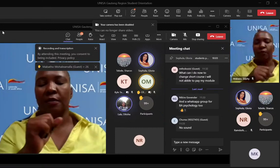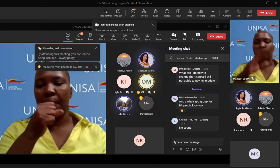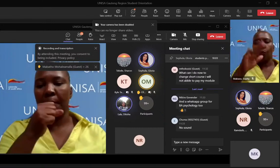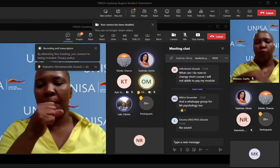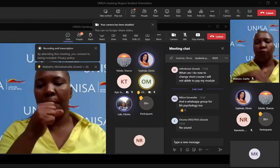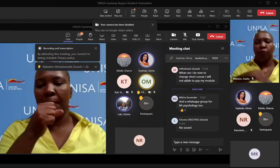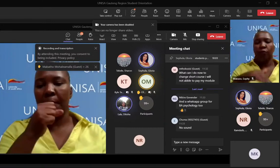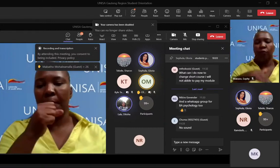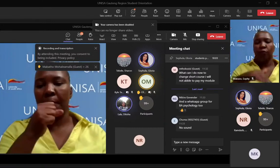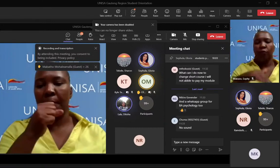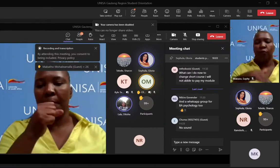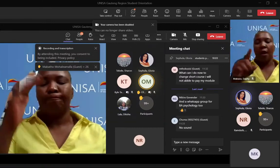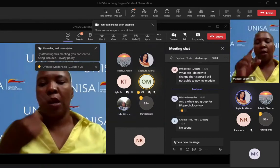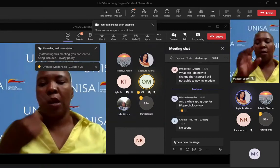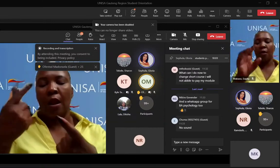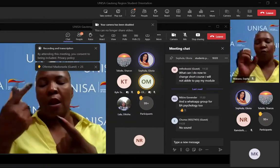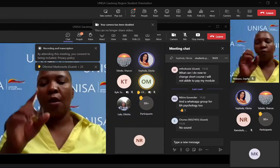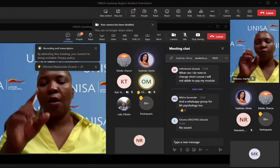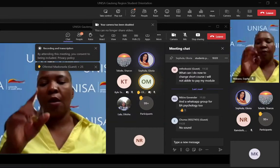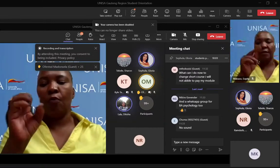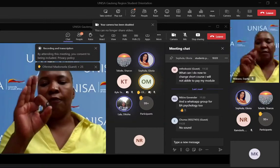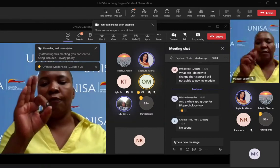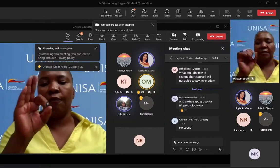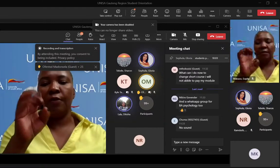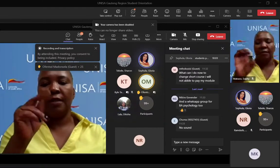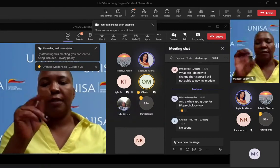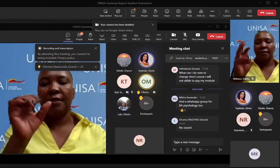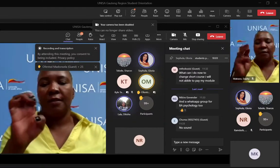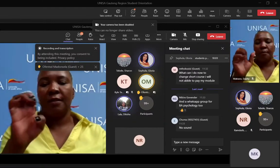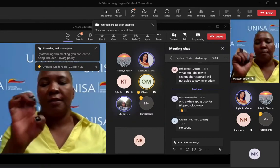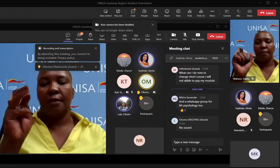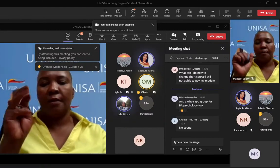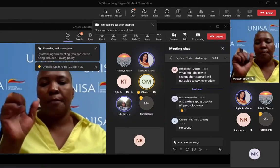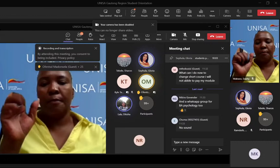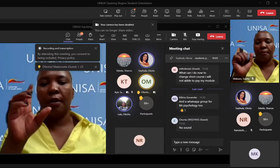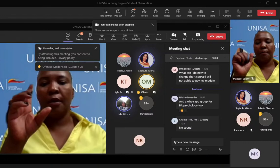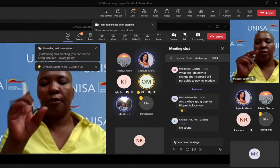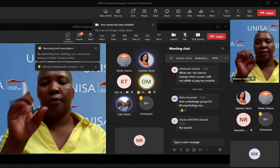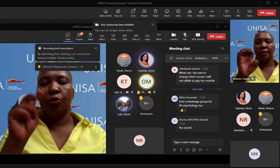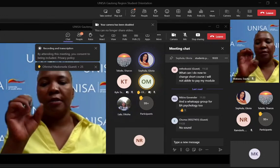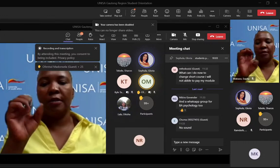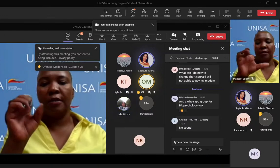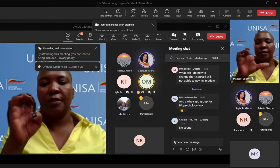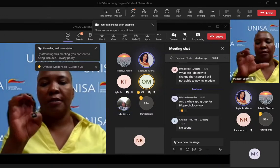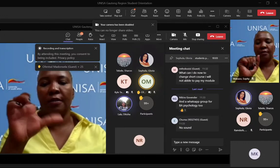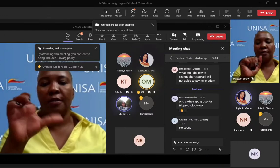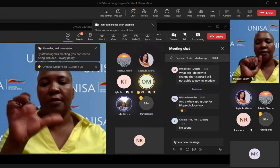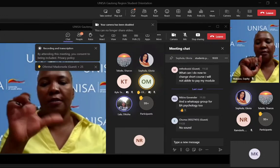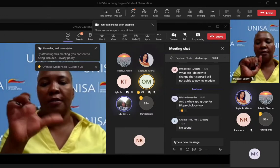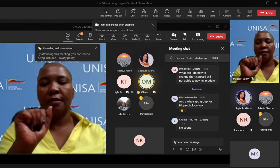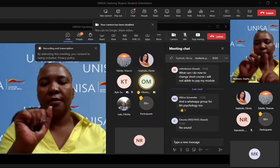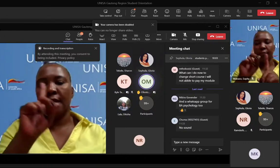allow offense um offender to ask the question